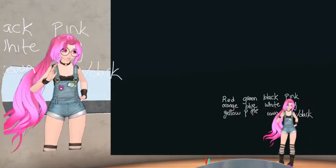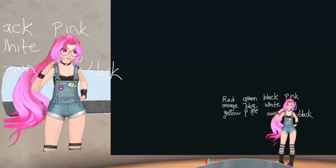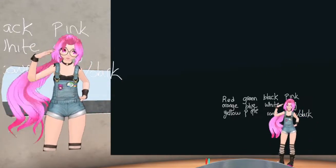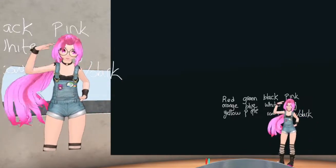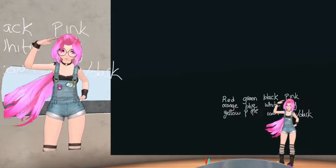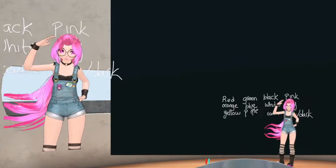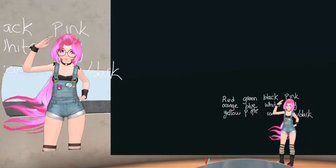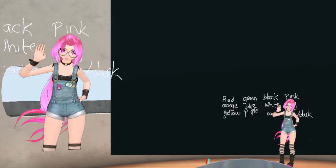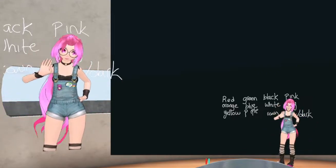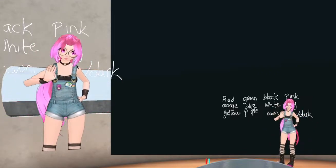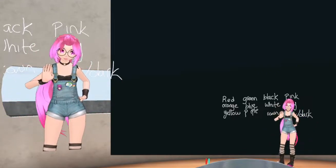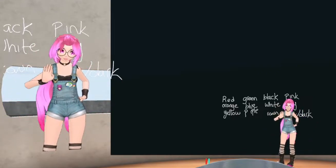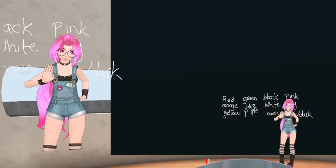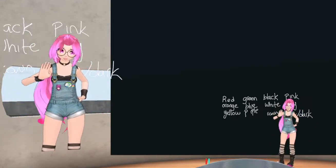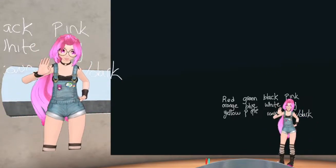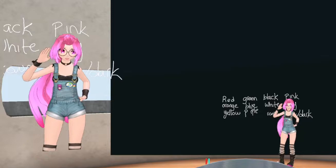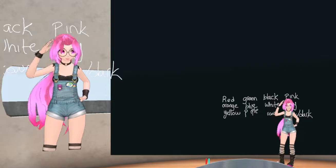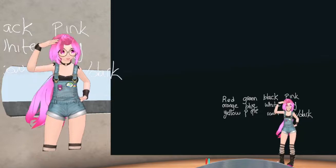my hair